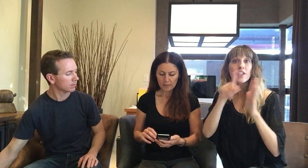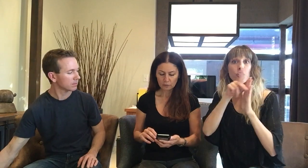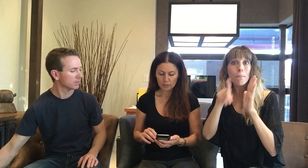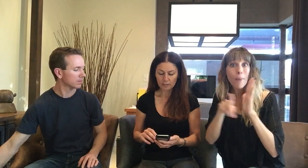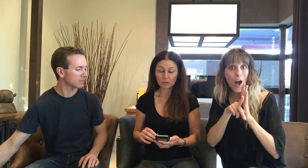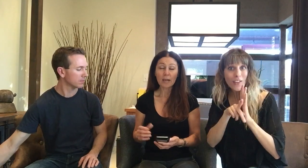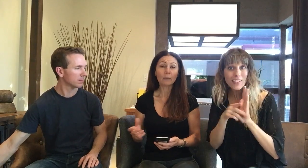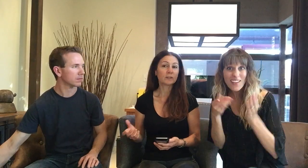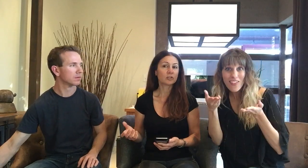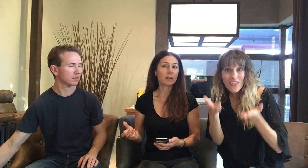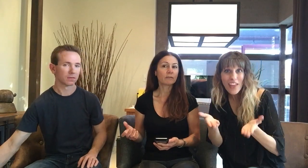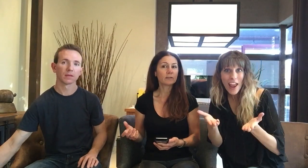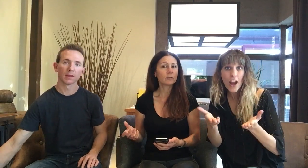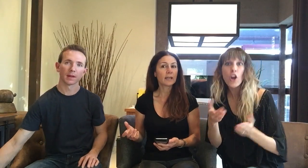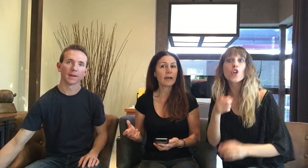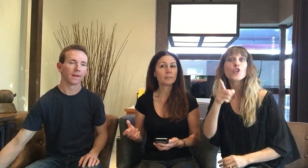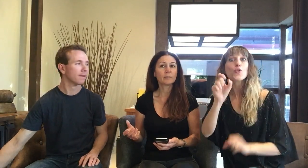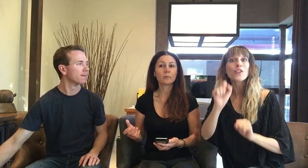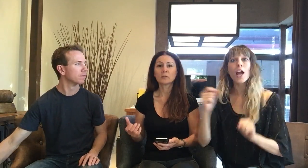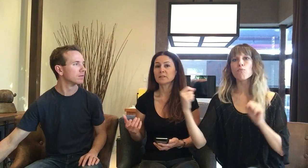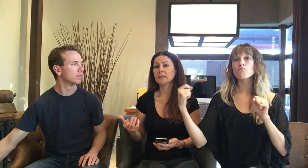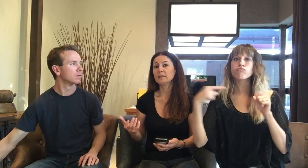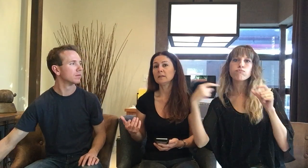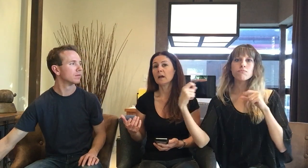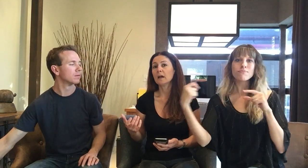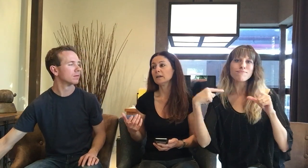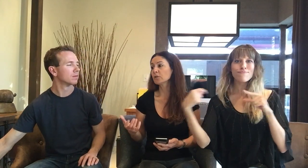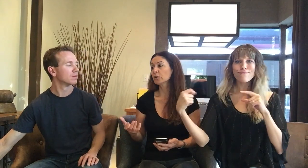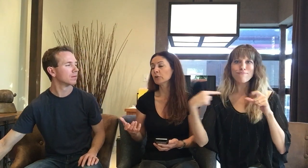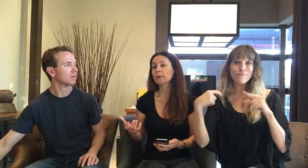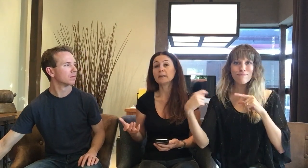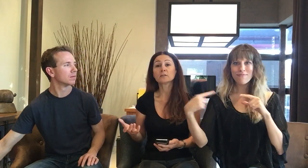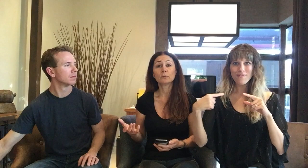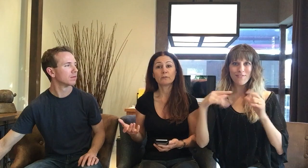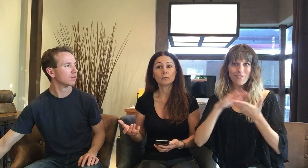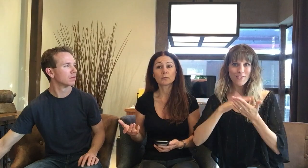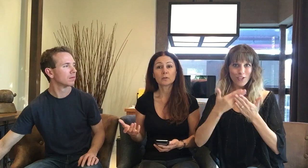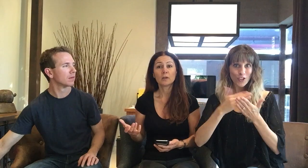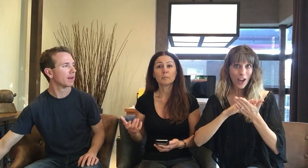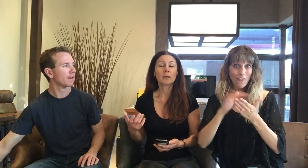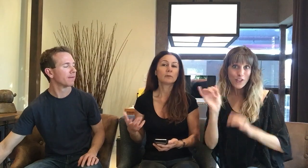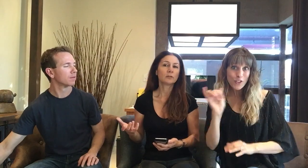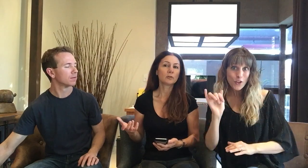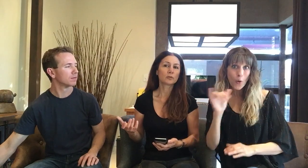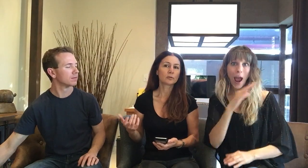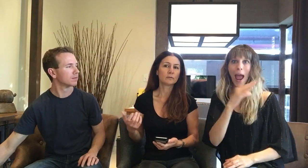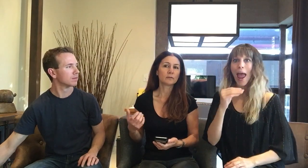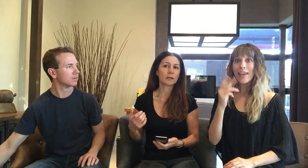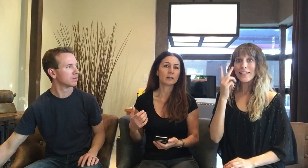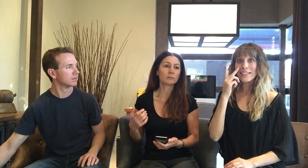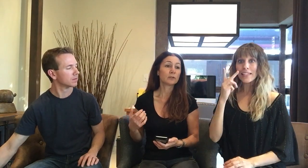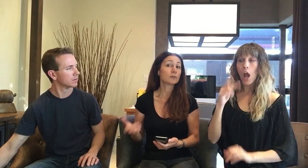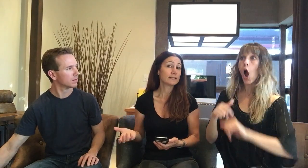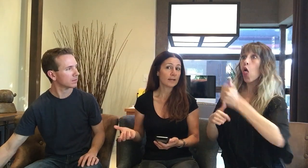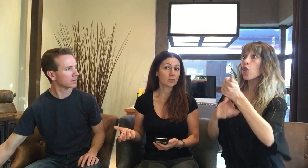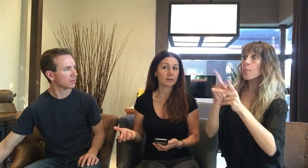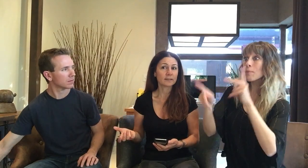then you can chat with the chef right through the app or see his or her ratings and reviews by real users who have done a real transaction on this